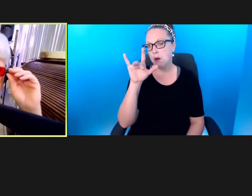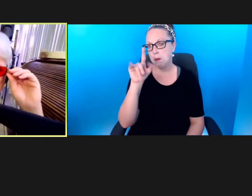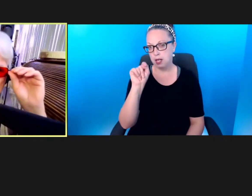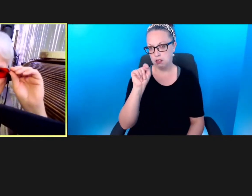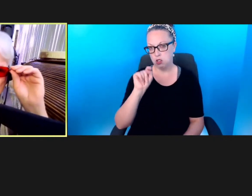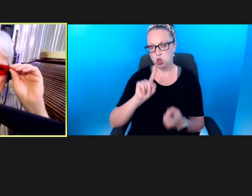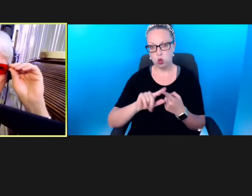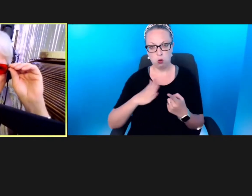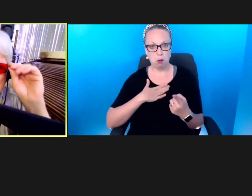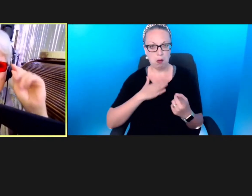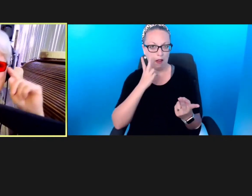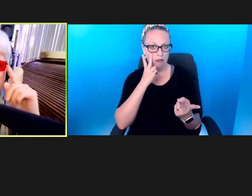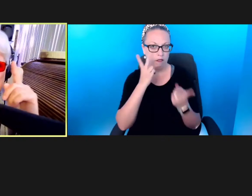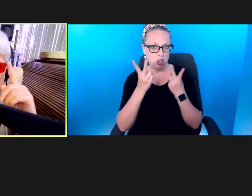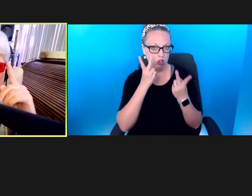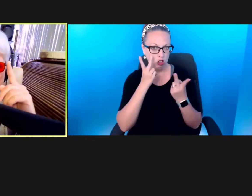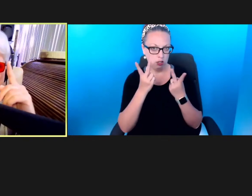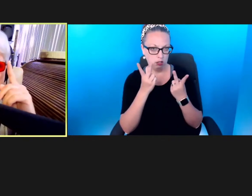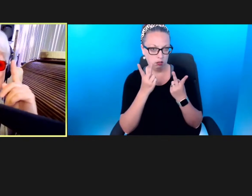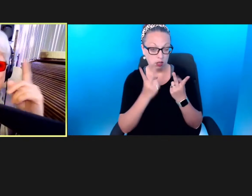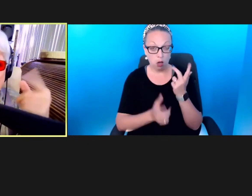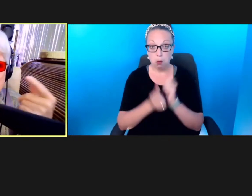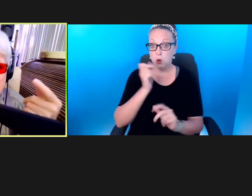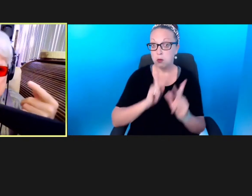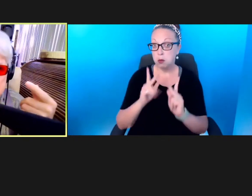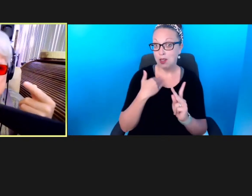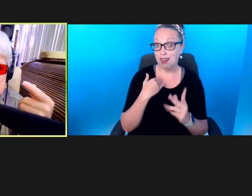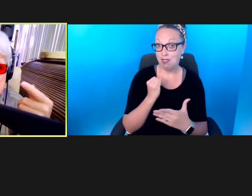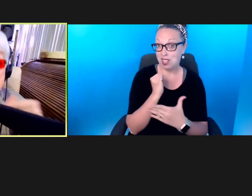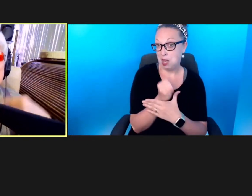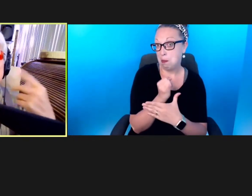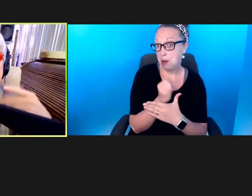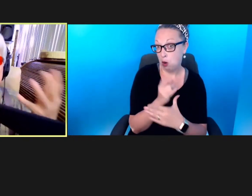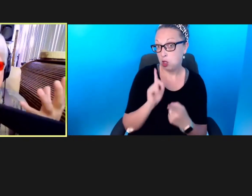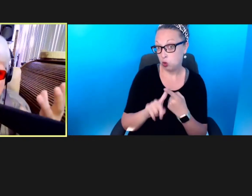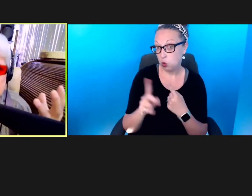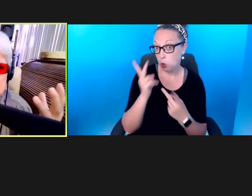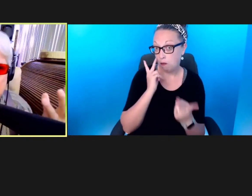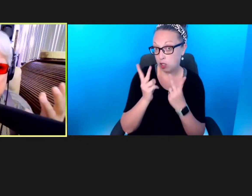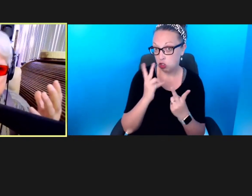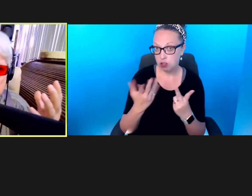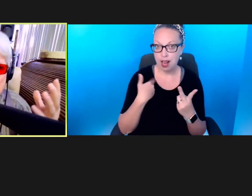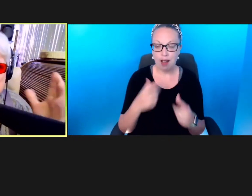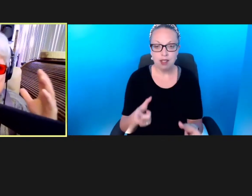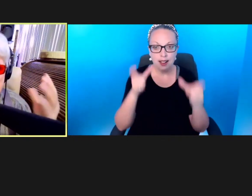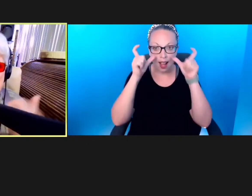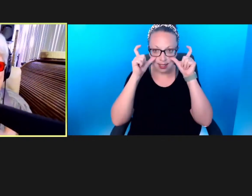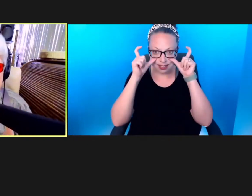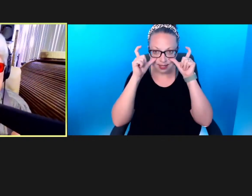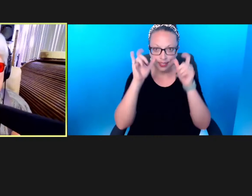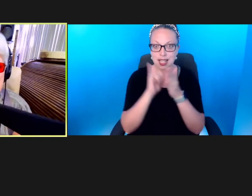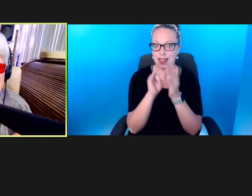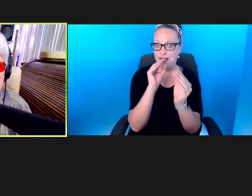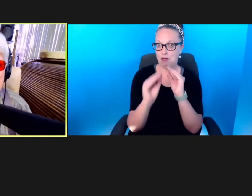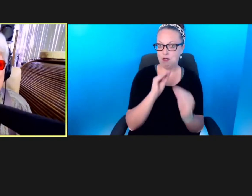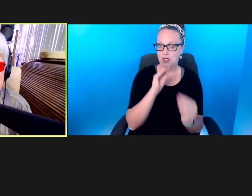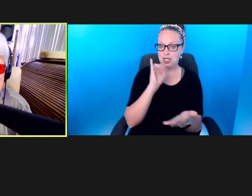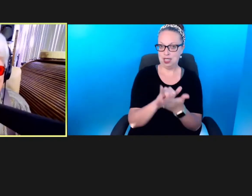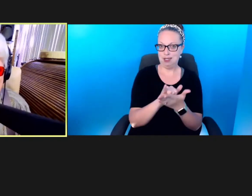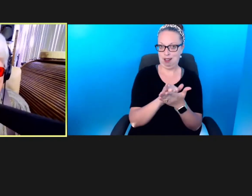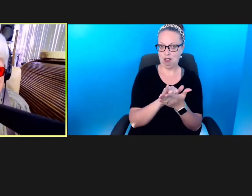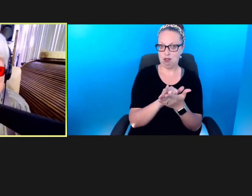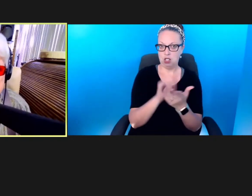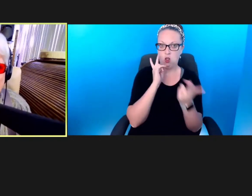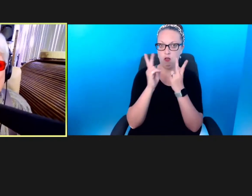Most people who have impairment to their vision wear glasses, which corrects that impairment and brings their vision